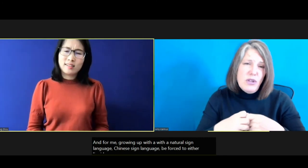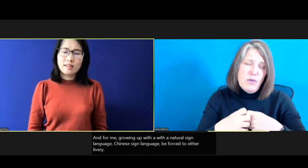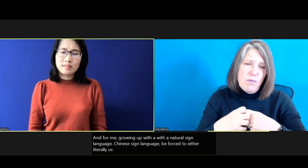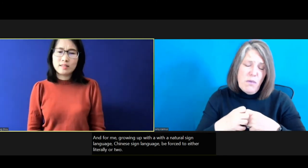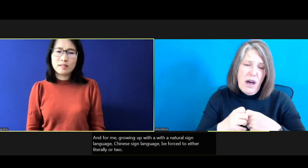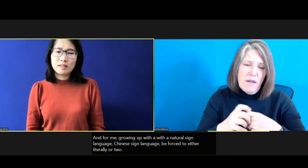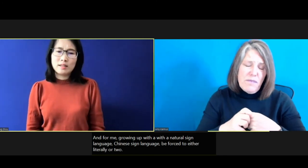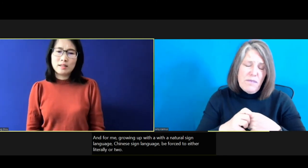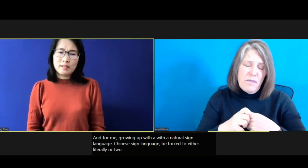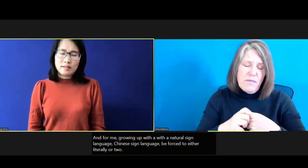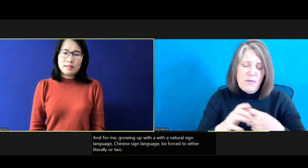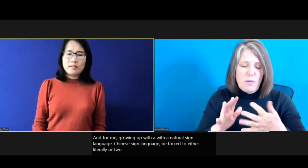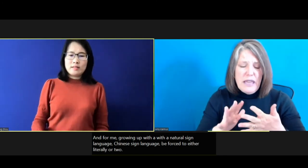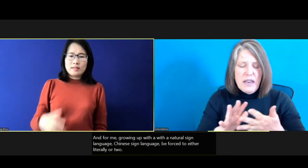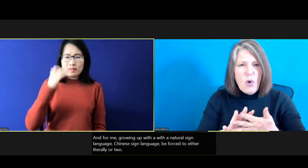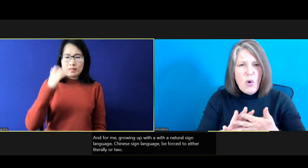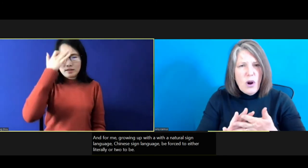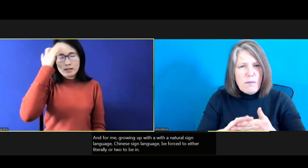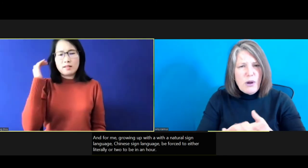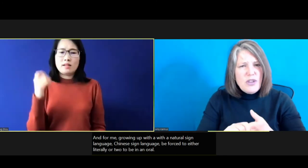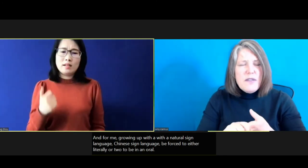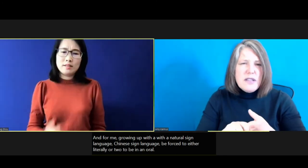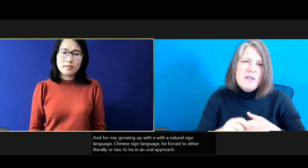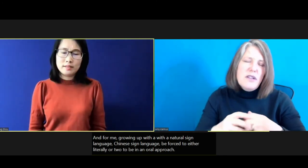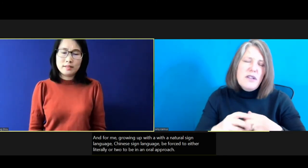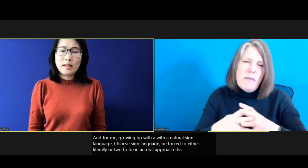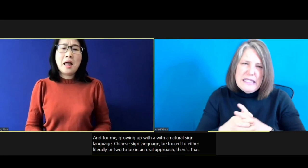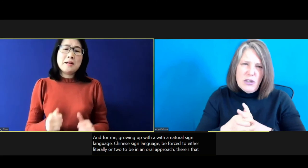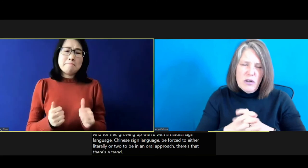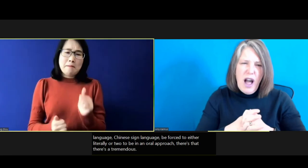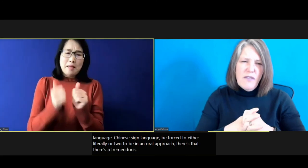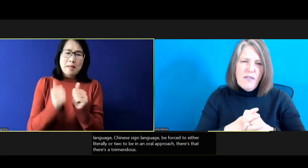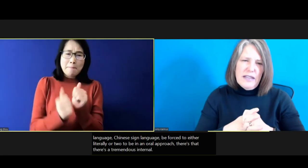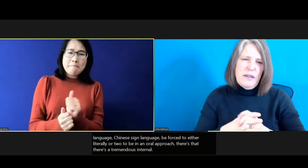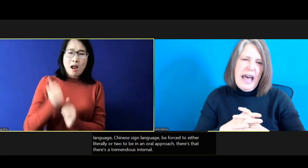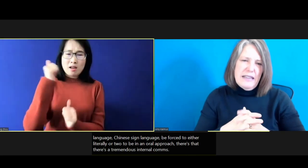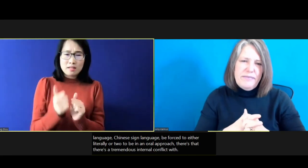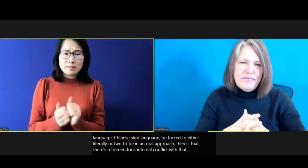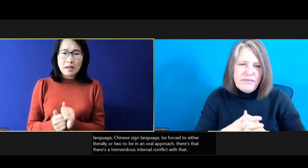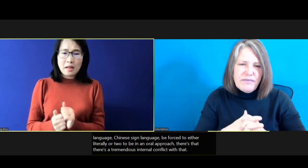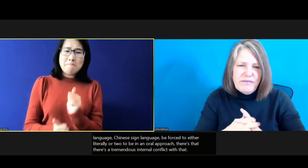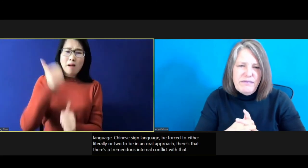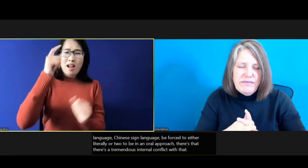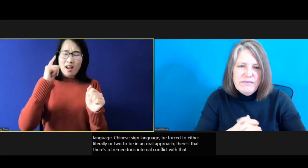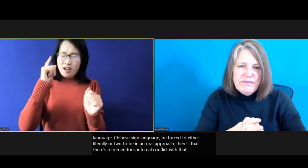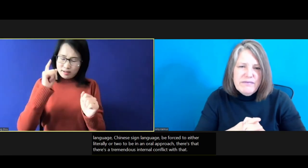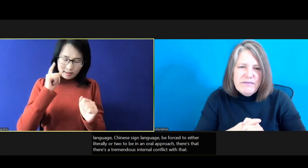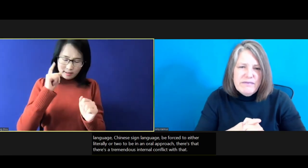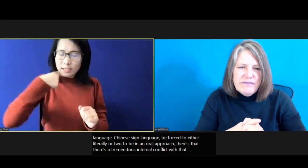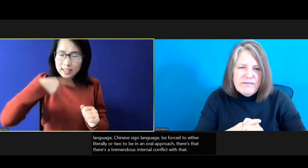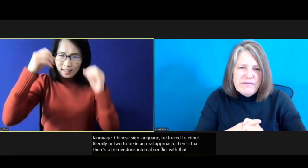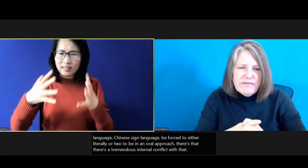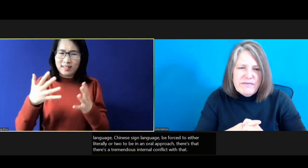or to be in an oral approach, there's a tremendous internal conflict with that.